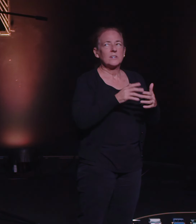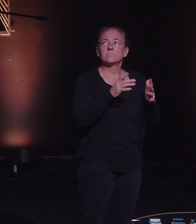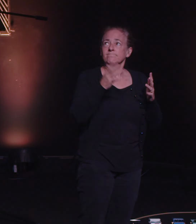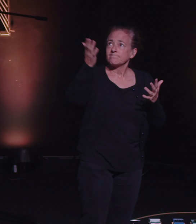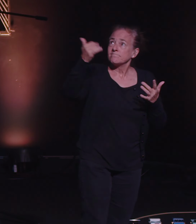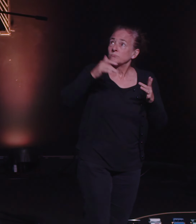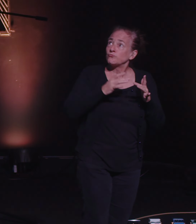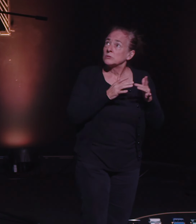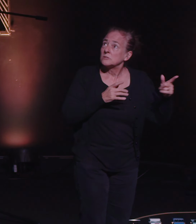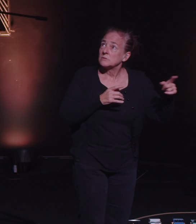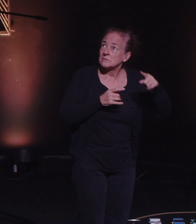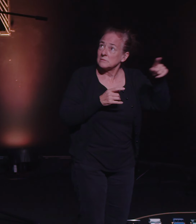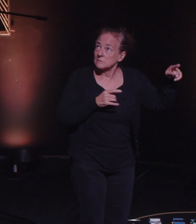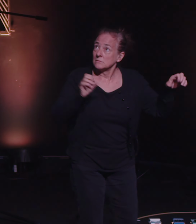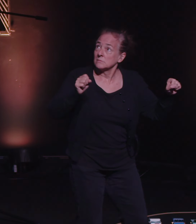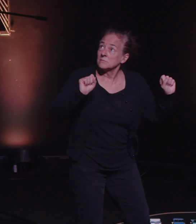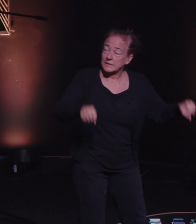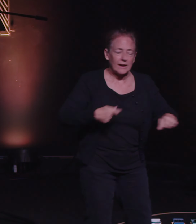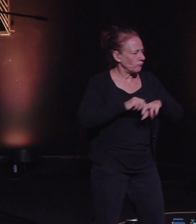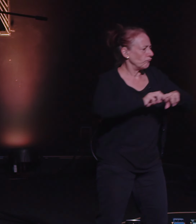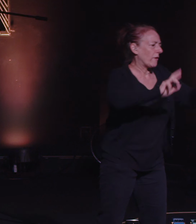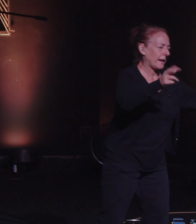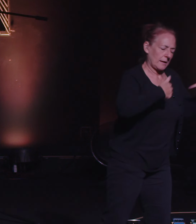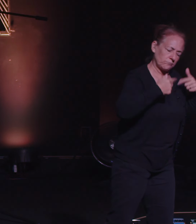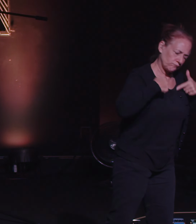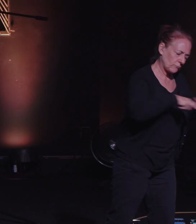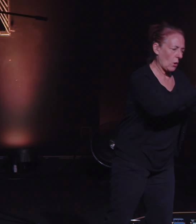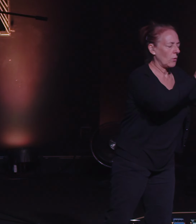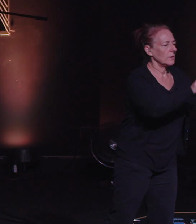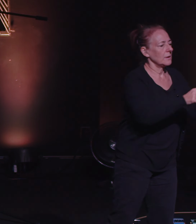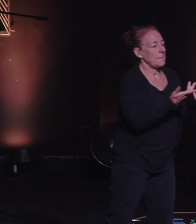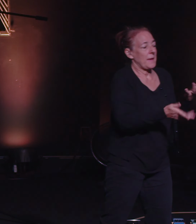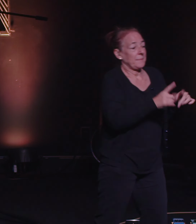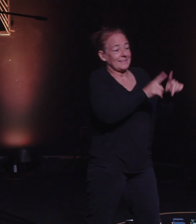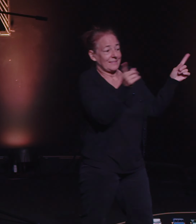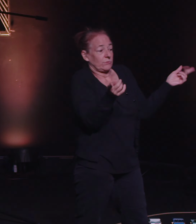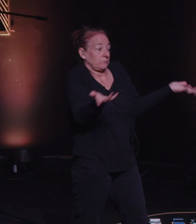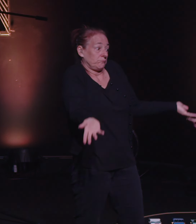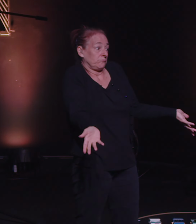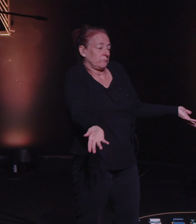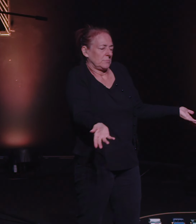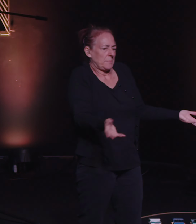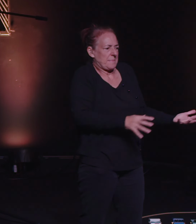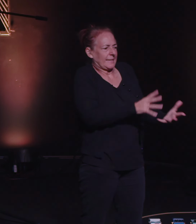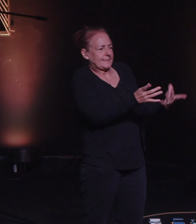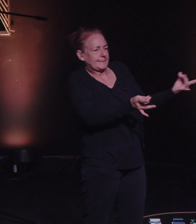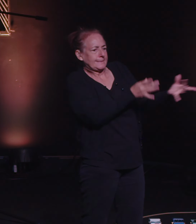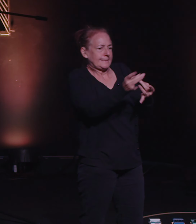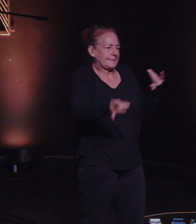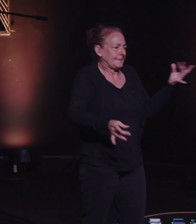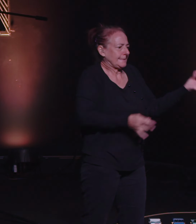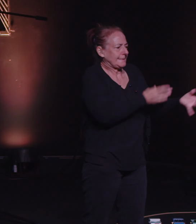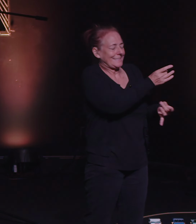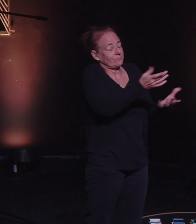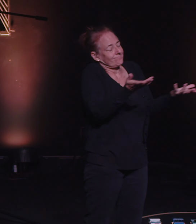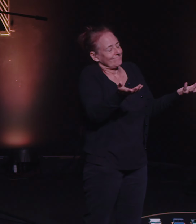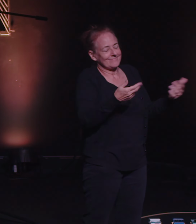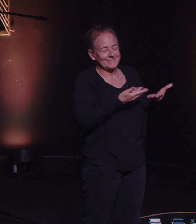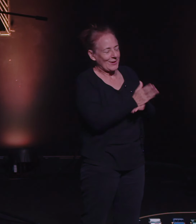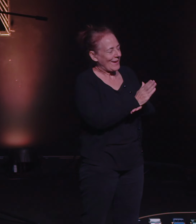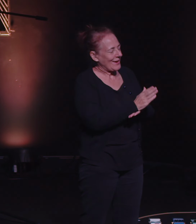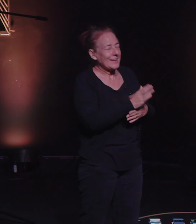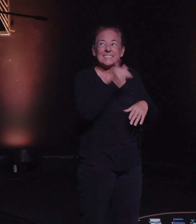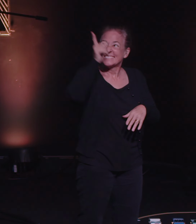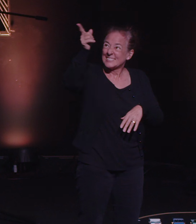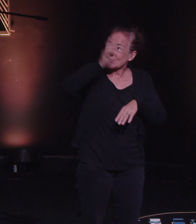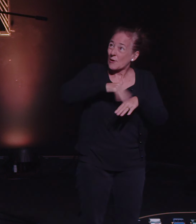out, bring it. And it may be really different from what we're used to around here. And it may get messy, and I'm okay with that, because we're called to